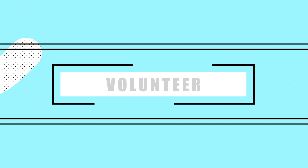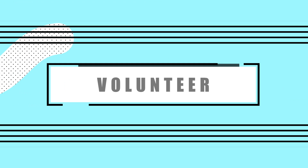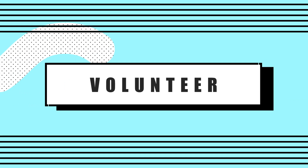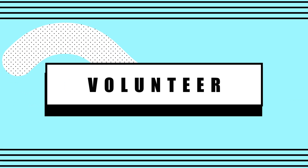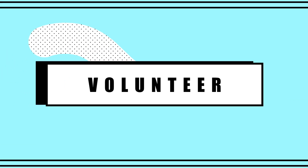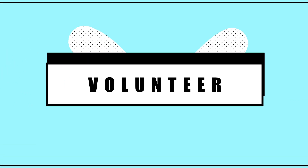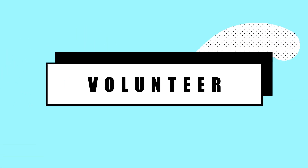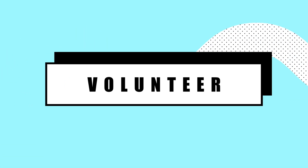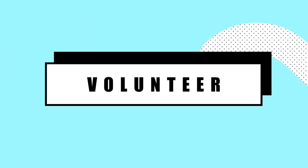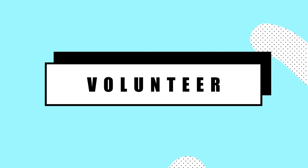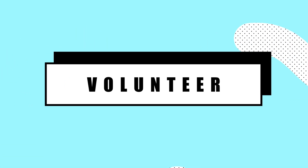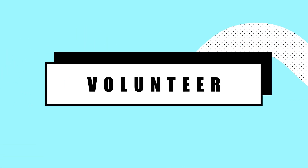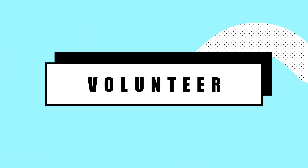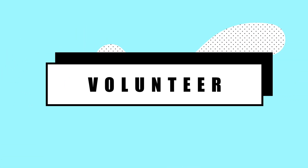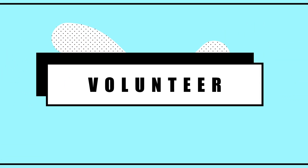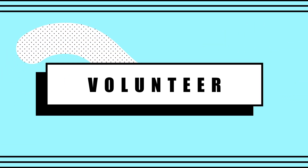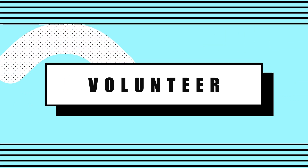go.